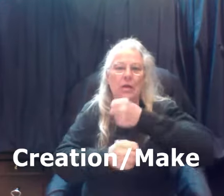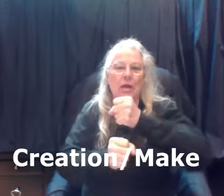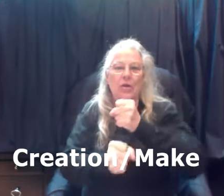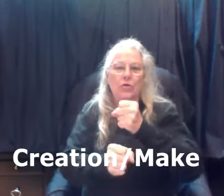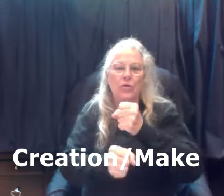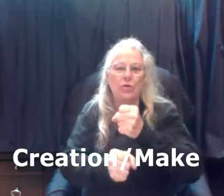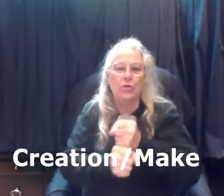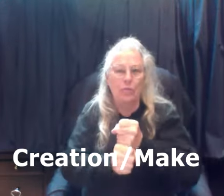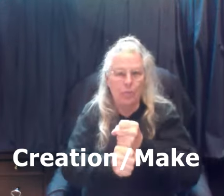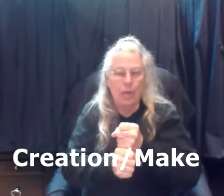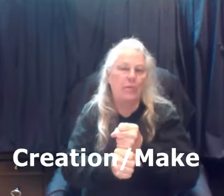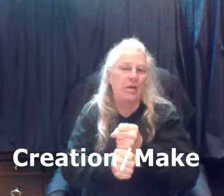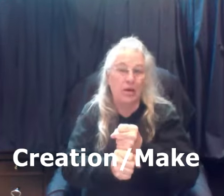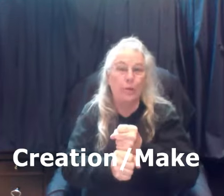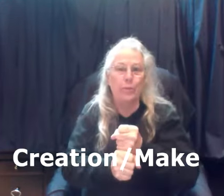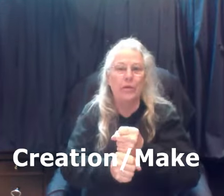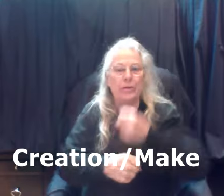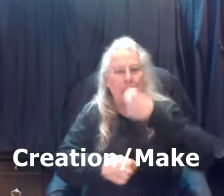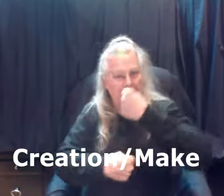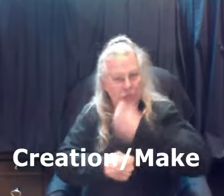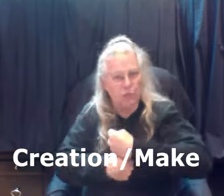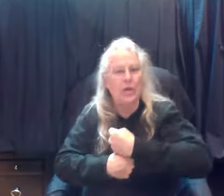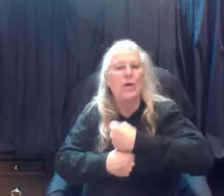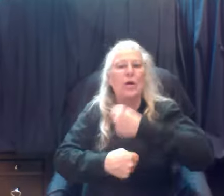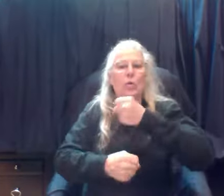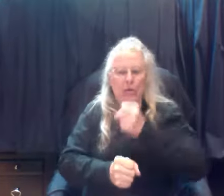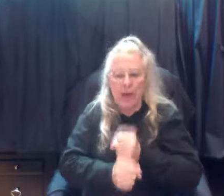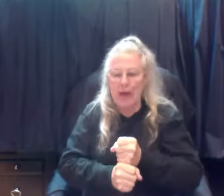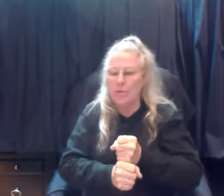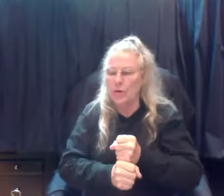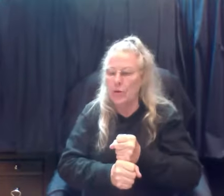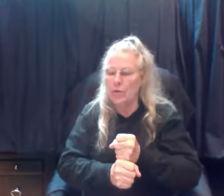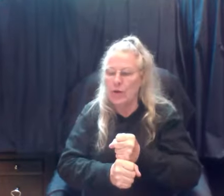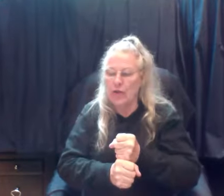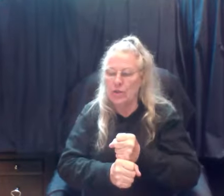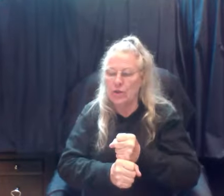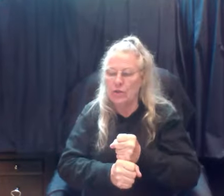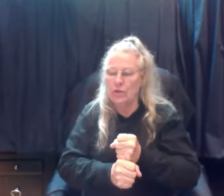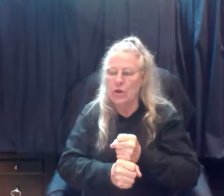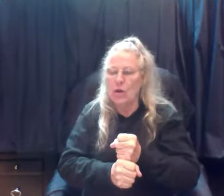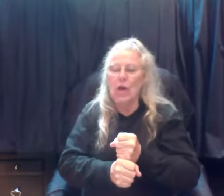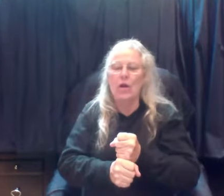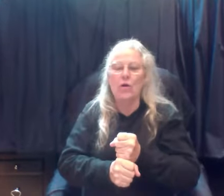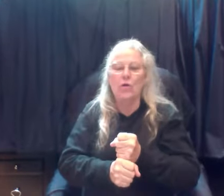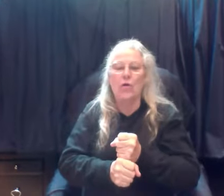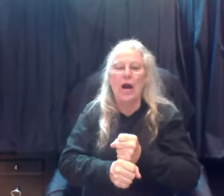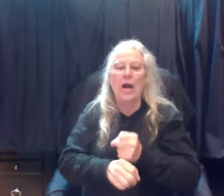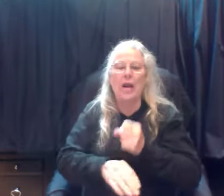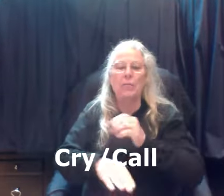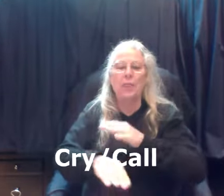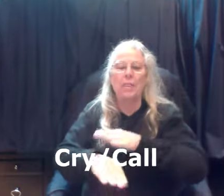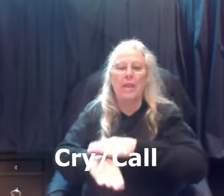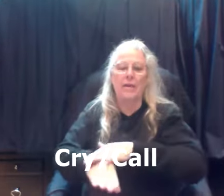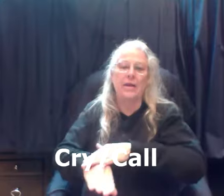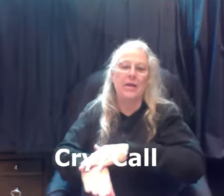turn, pounding. Like you're building a house with a hammer. Creation. Cry. And here it